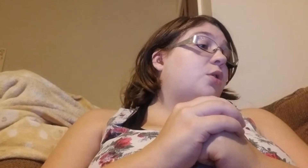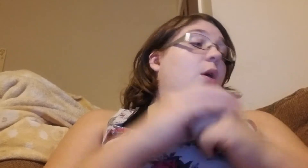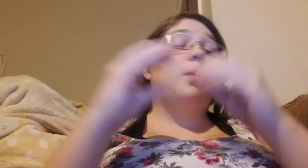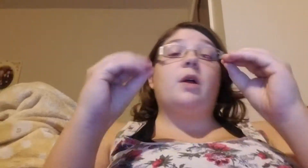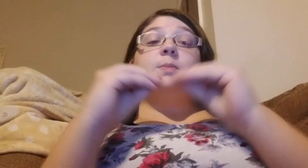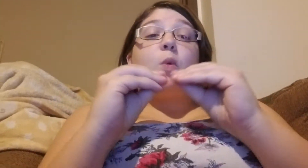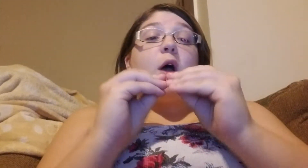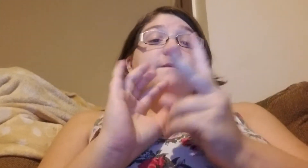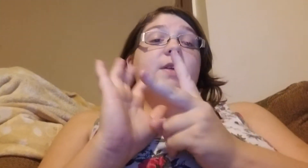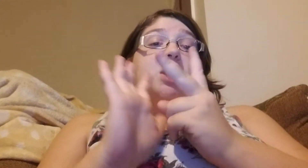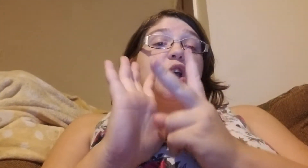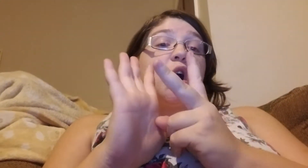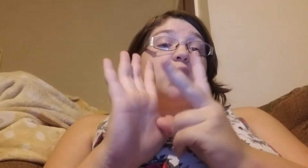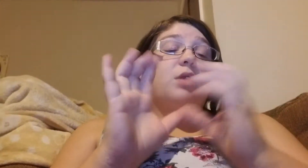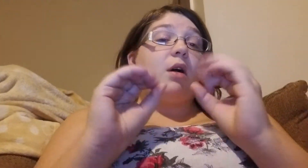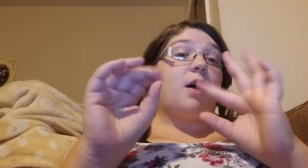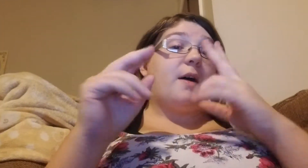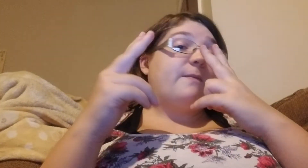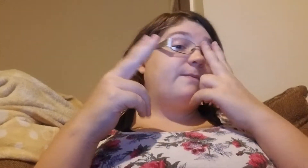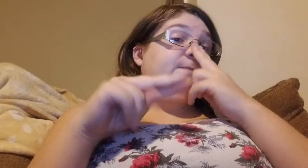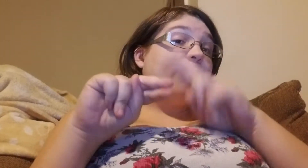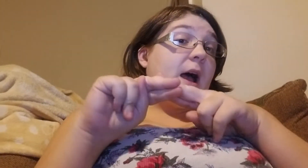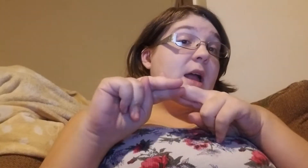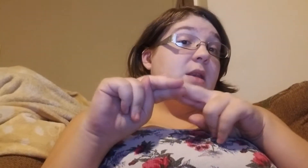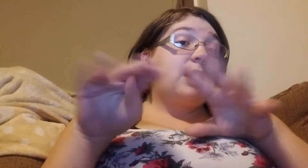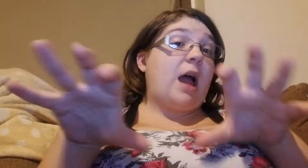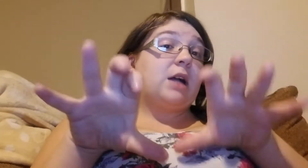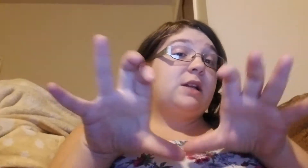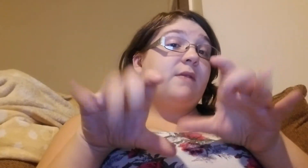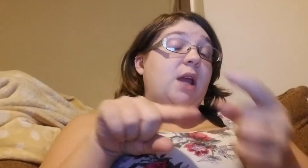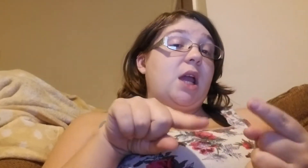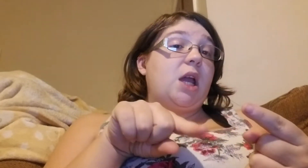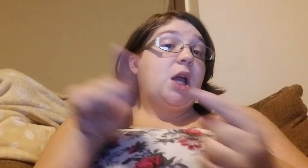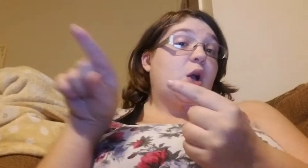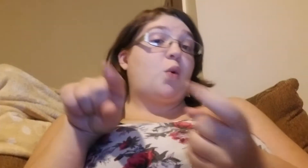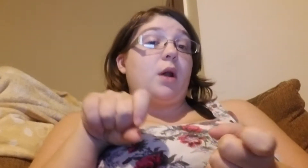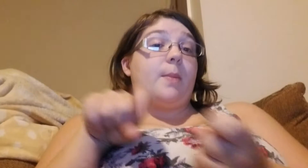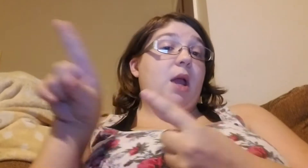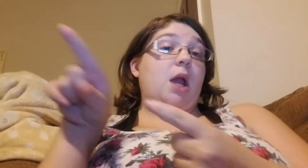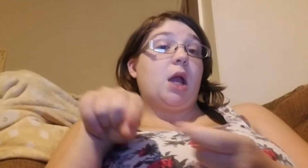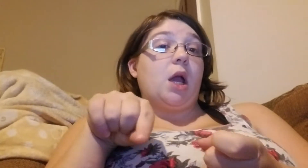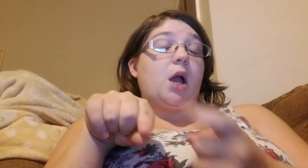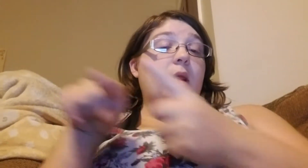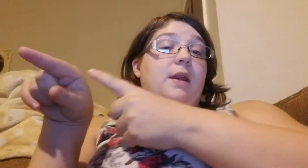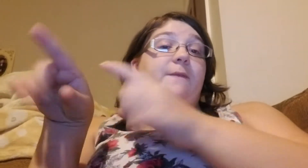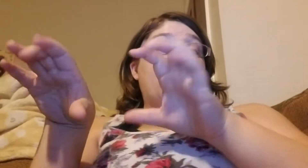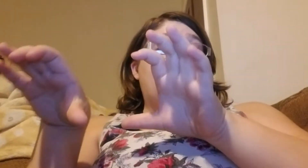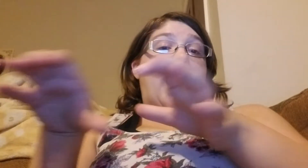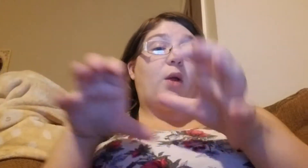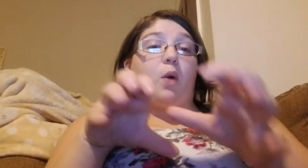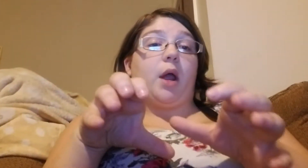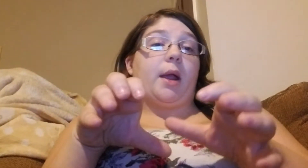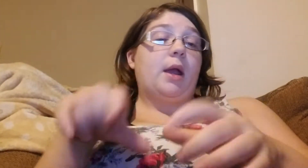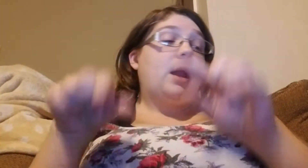So there's more videos of fun activity going to be in the different category.